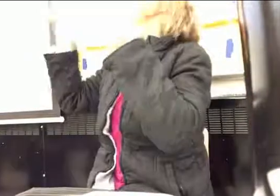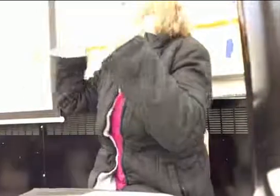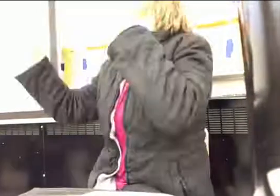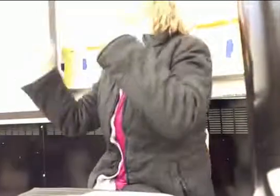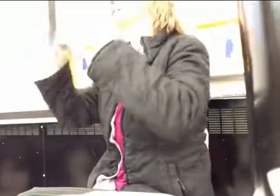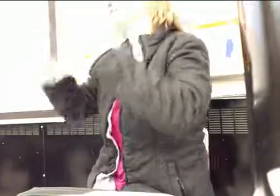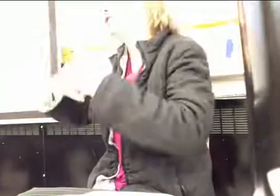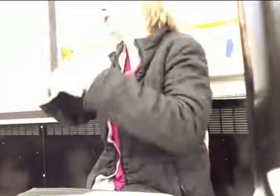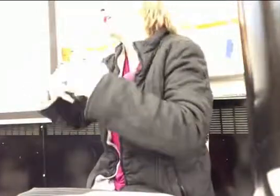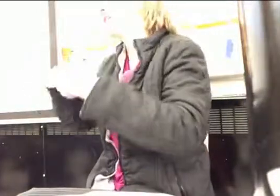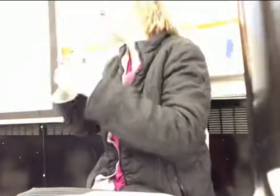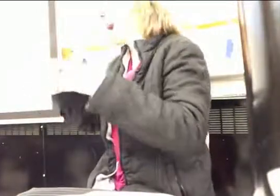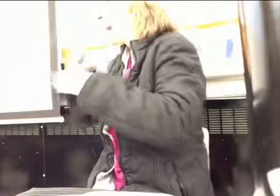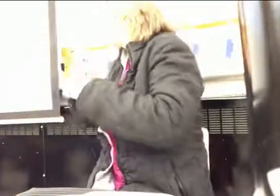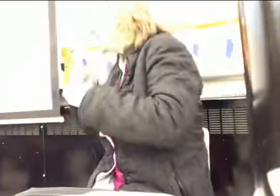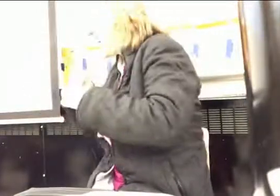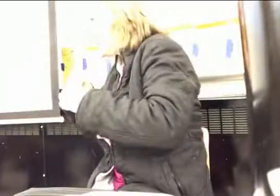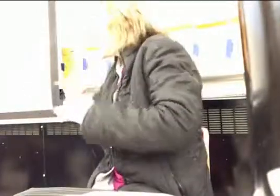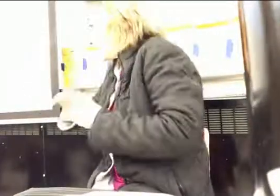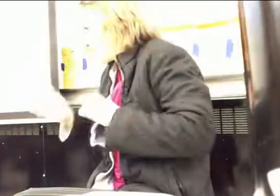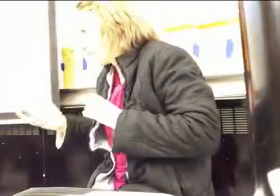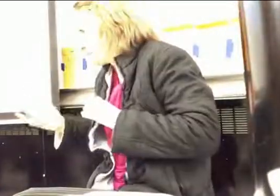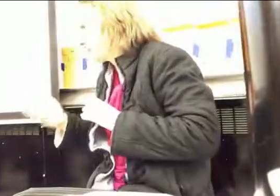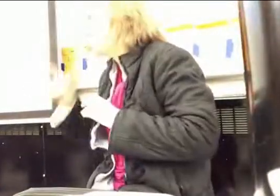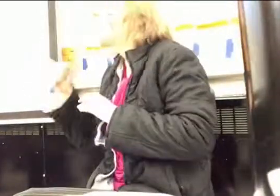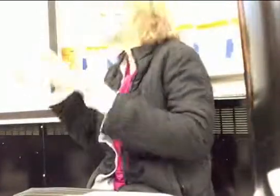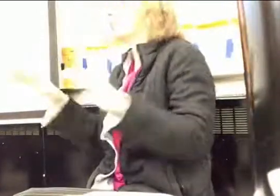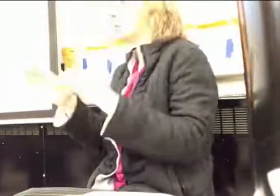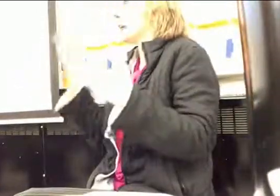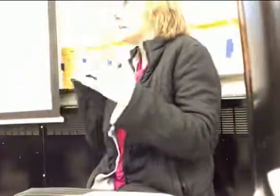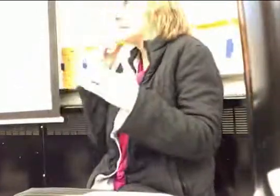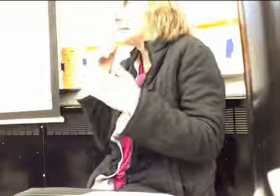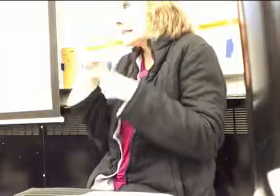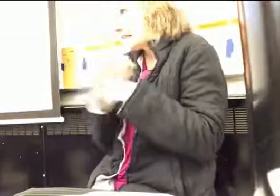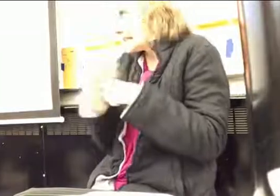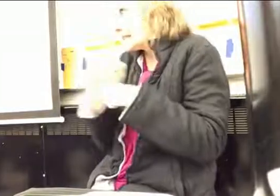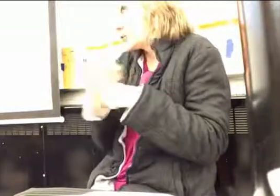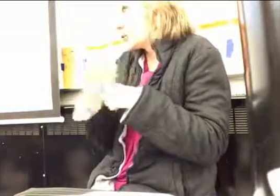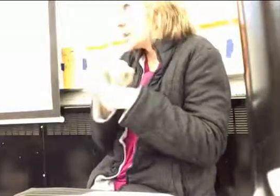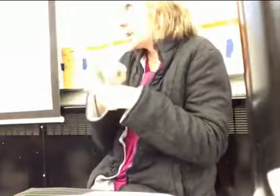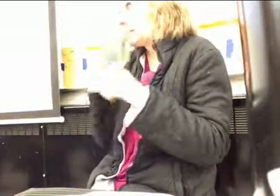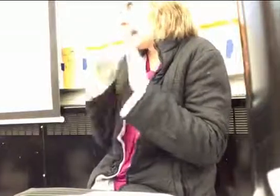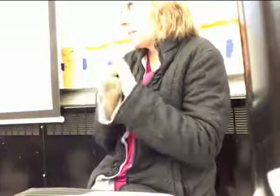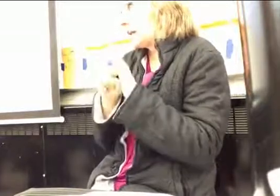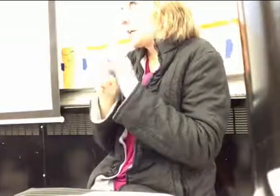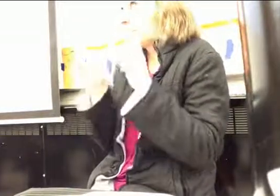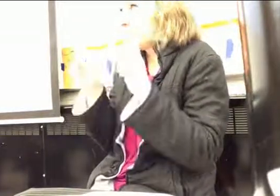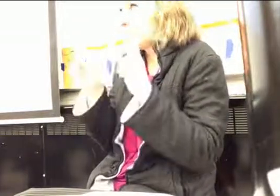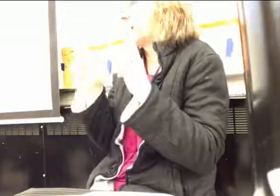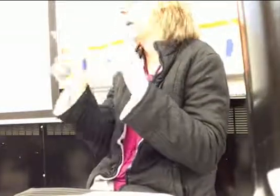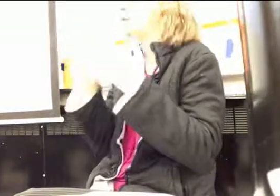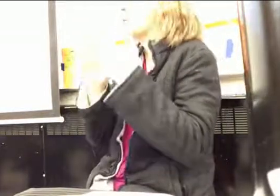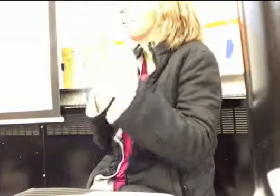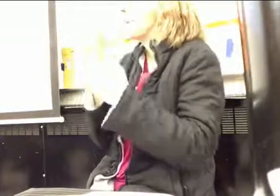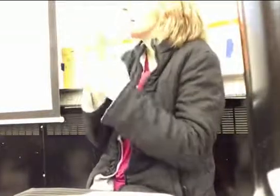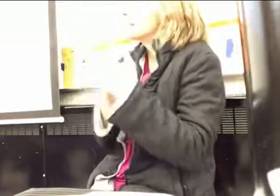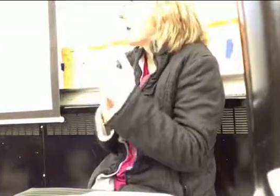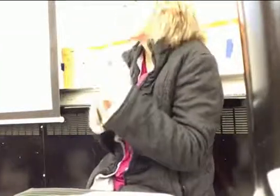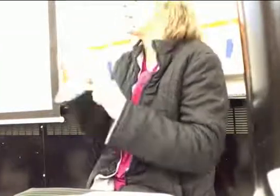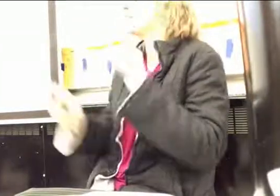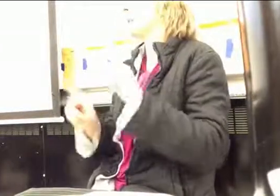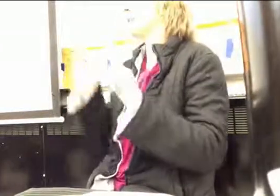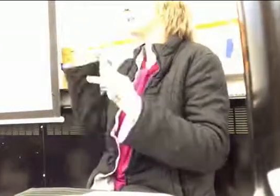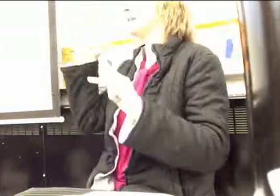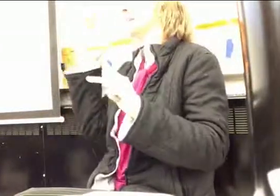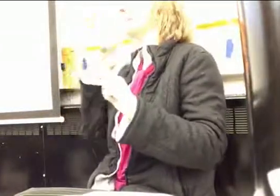but inside it's corrupt. Now, you guys did your industrial assignment, hopefully, and you learned that some of these people seem